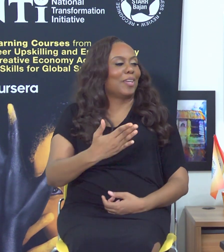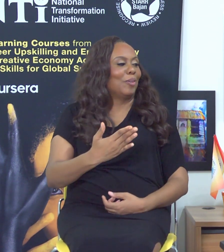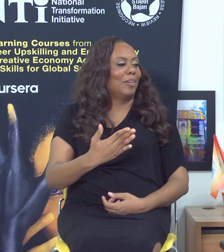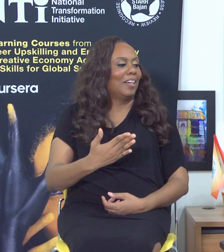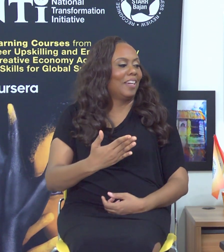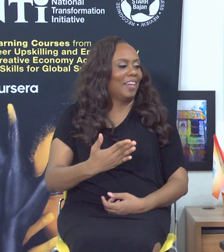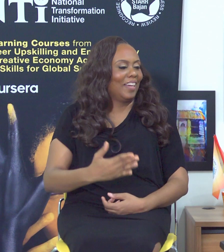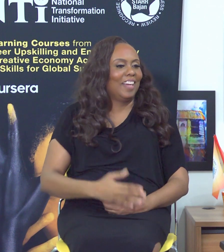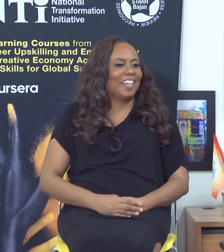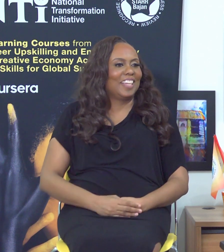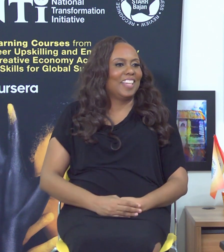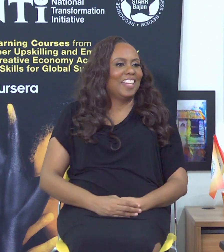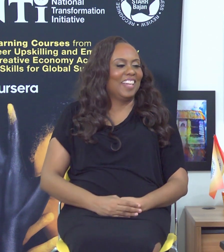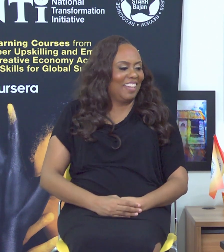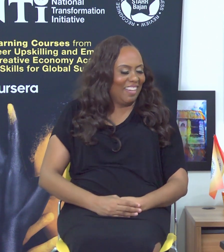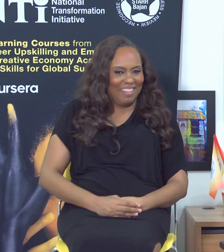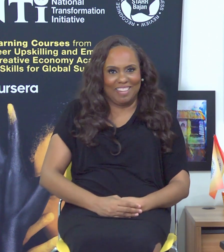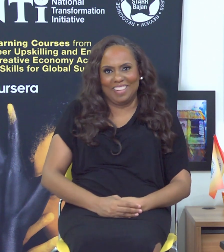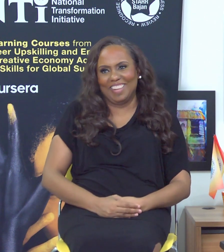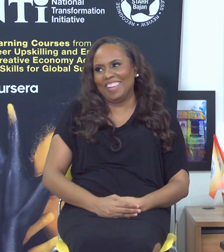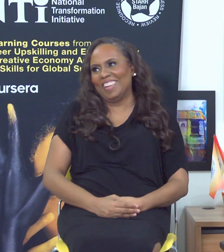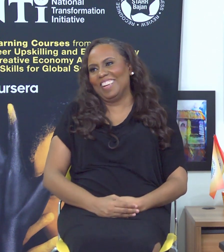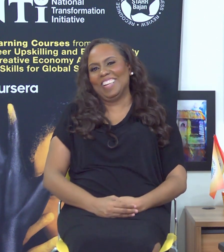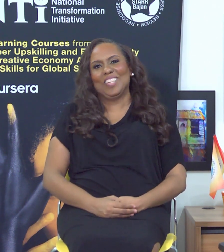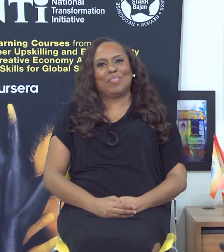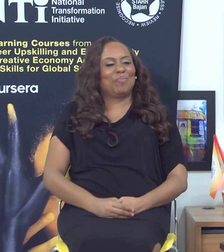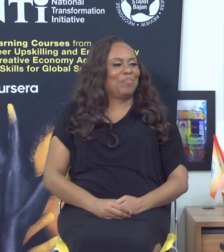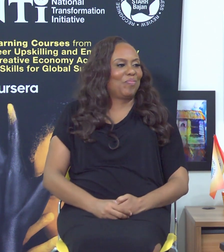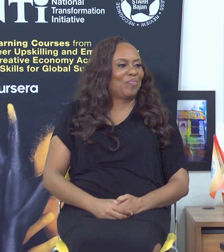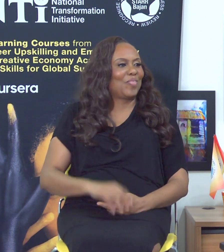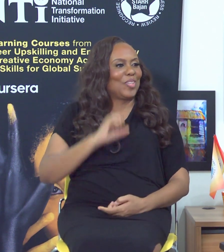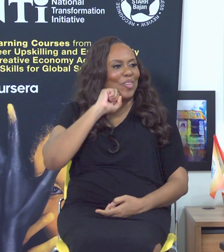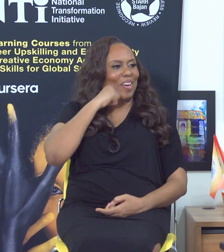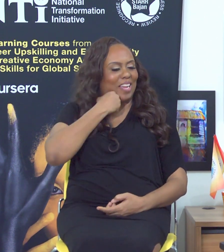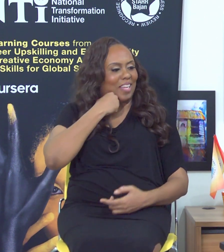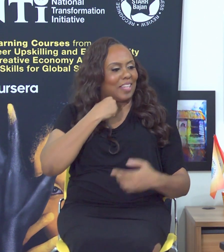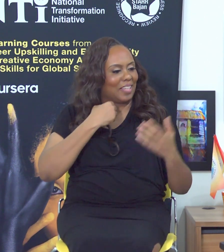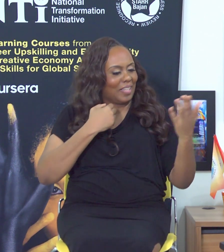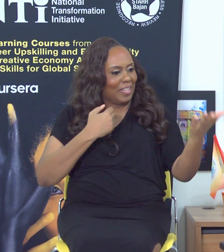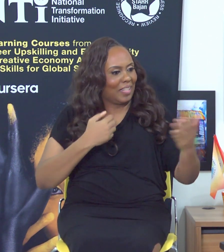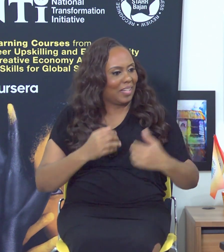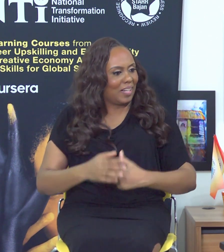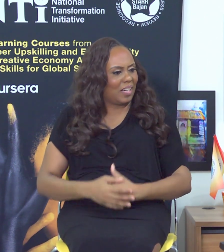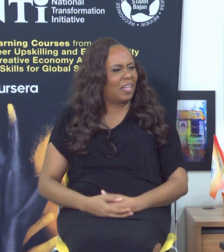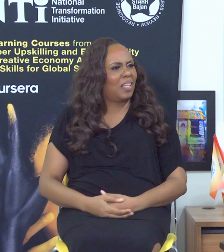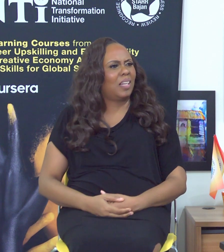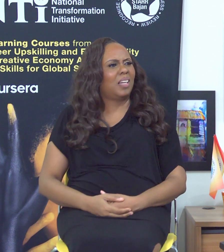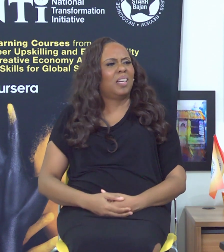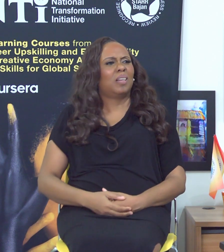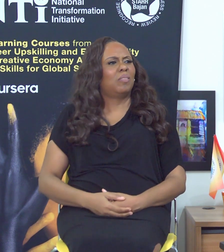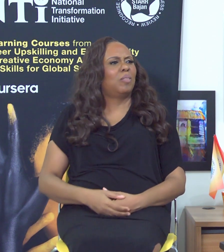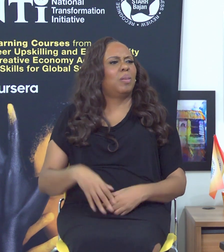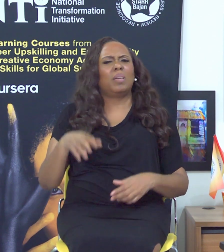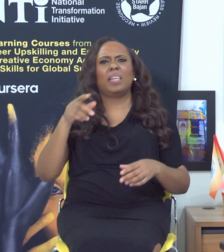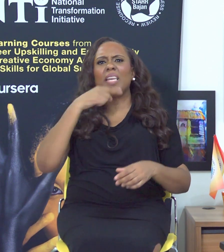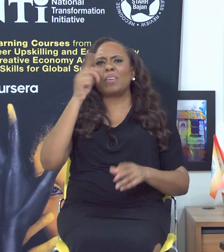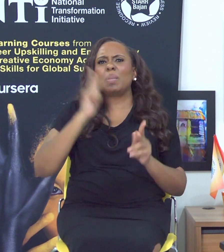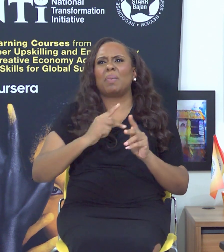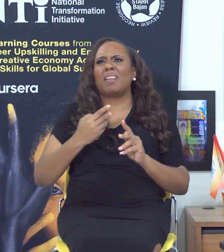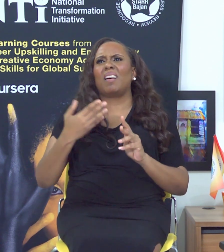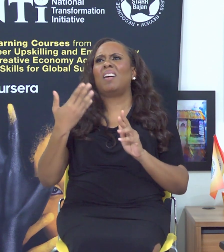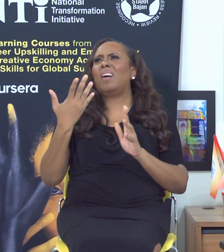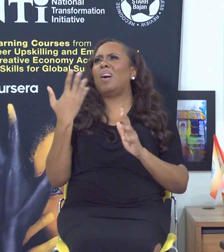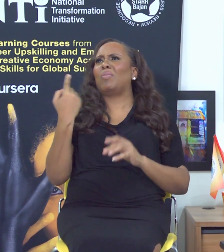Thank you. Thank you. Thank you. Soraya, what bothers you that hearing people get